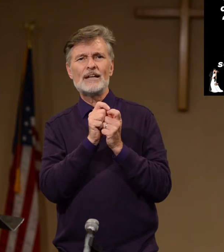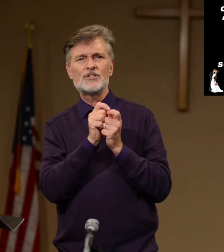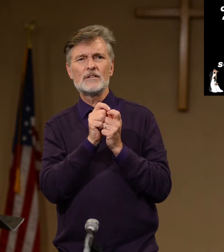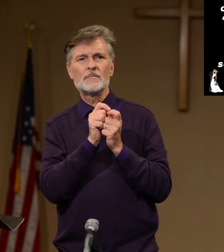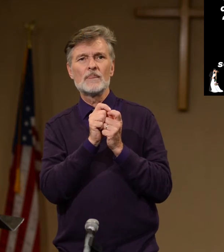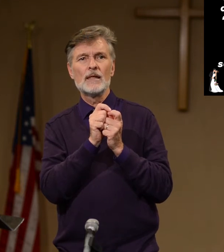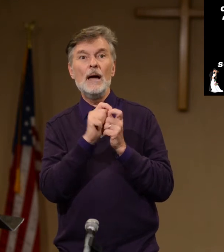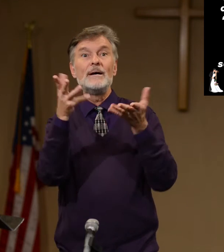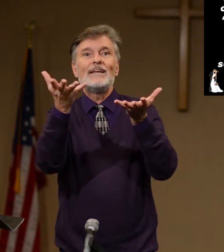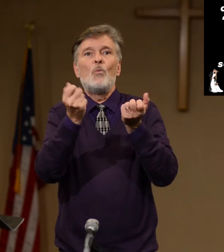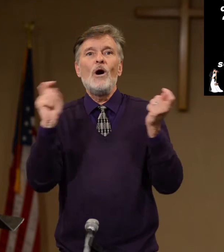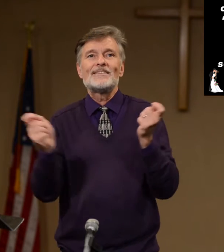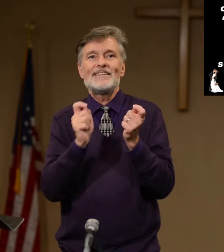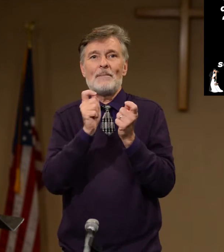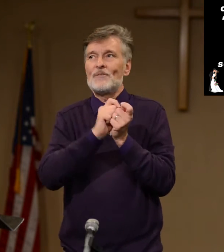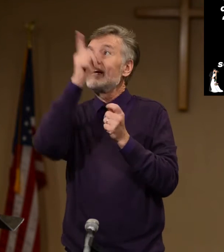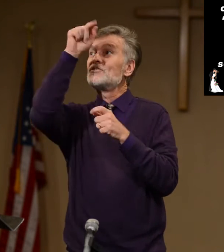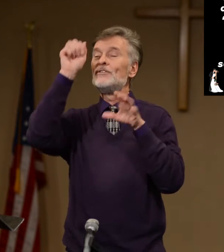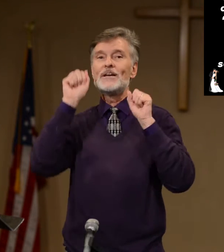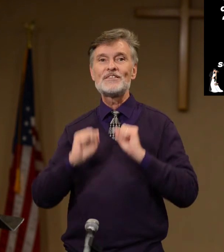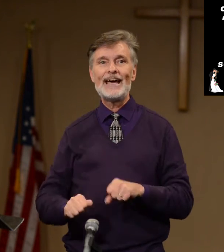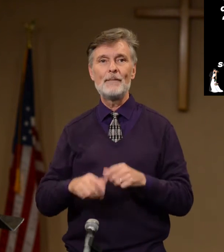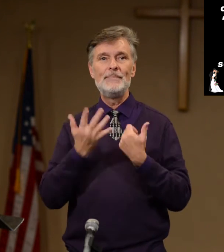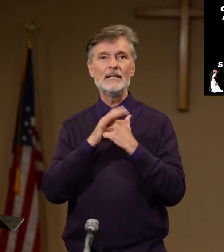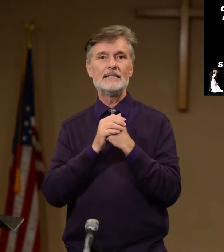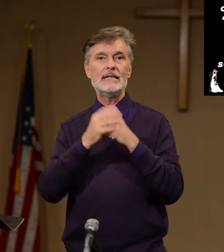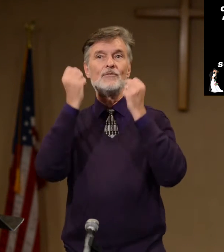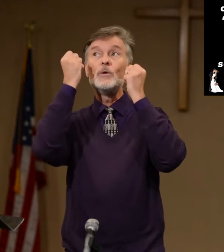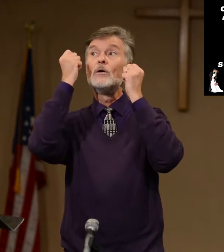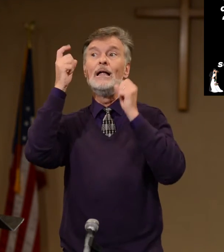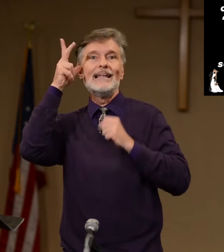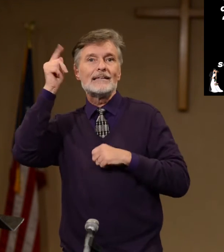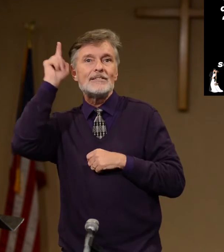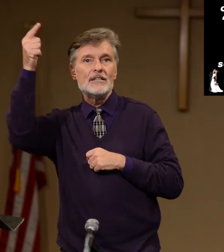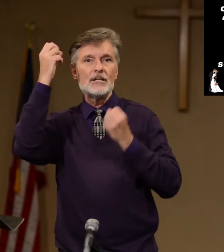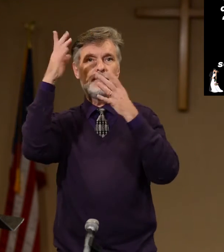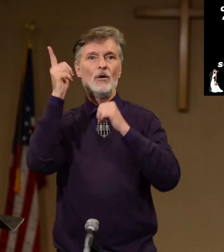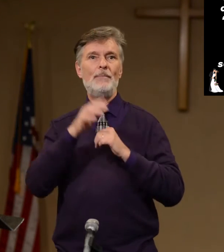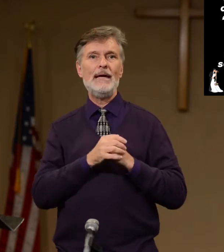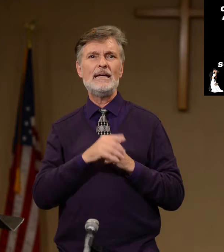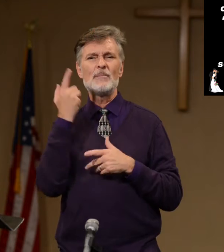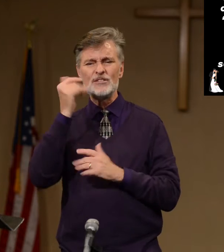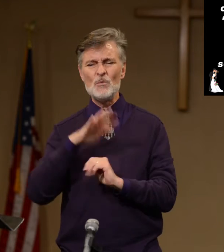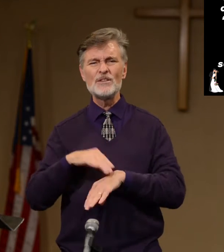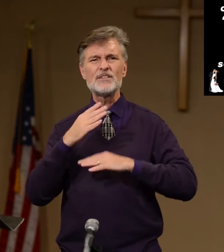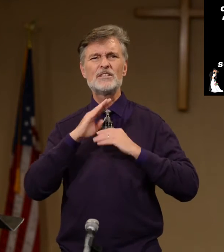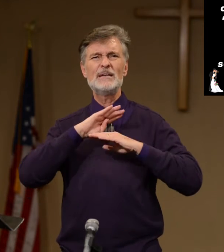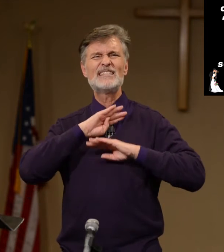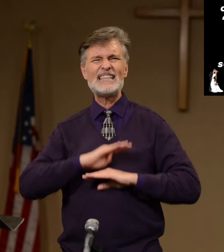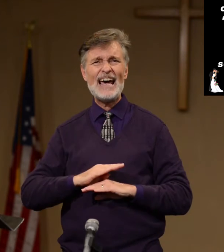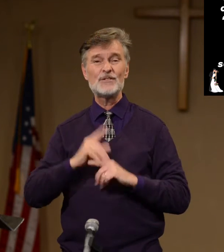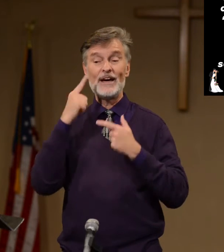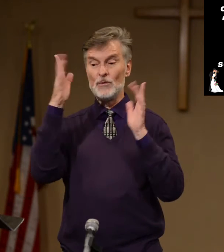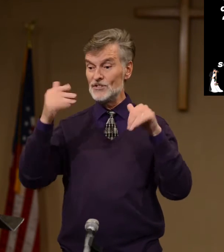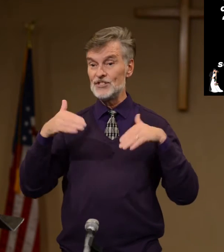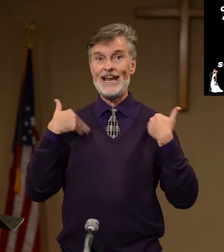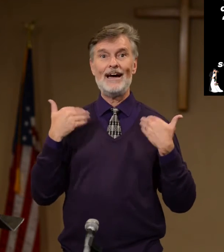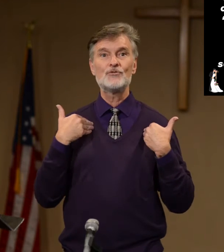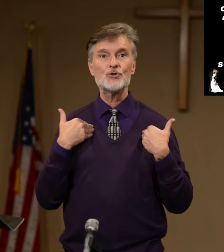perfection. But he wants that perfection. He'll give us that ability if we'll listen to him and obey him, because he wants us to be satisfied. He wants us to have